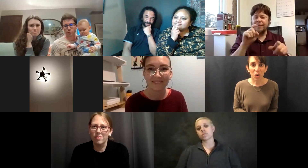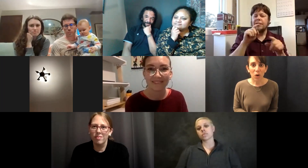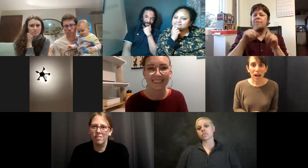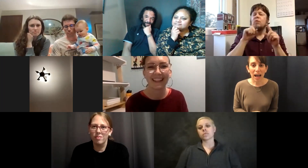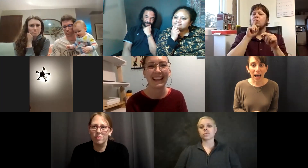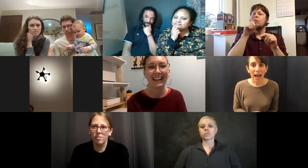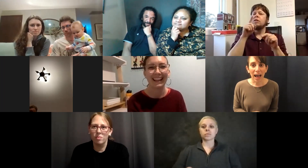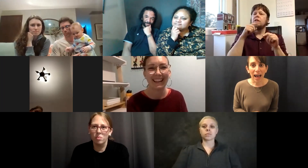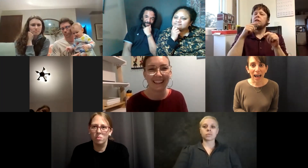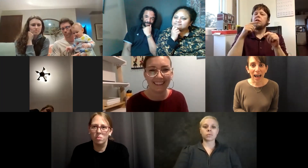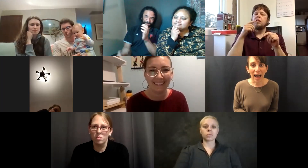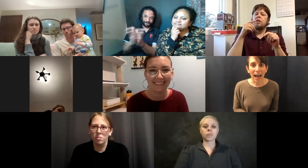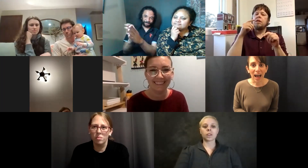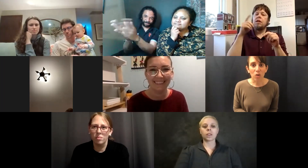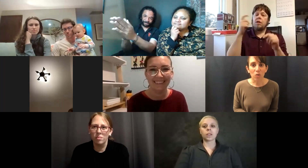So